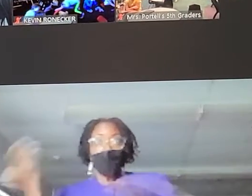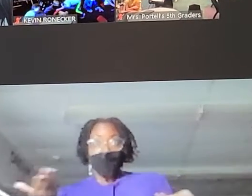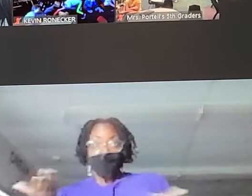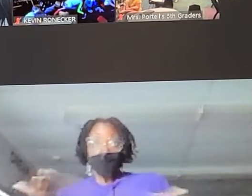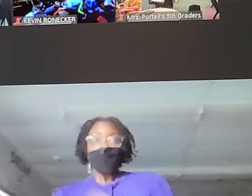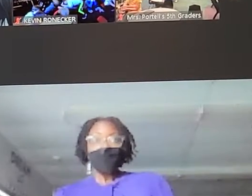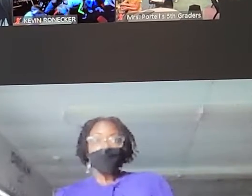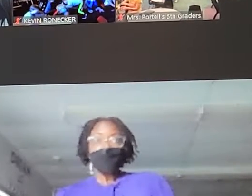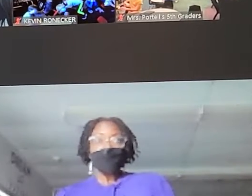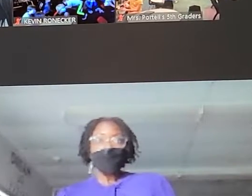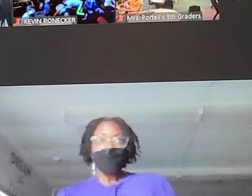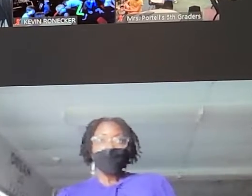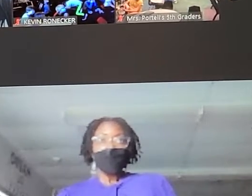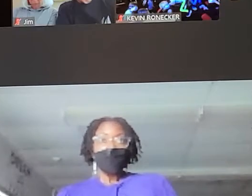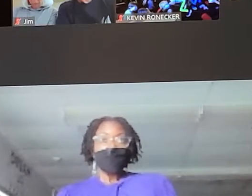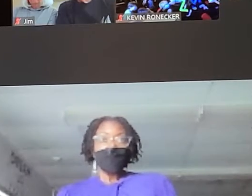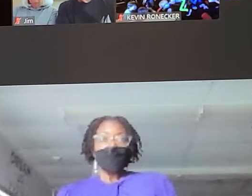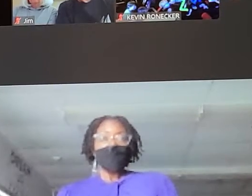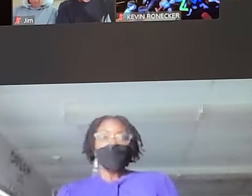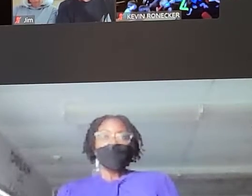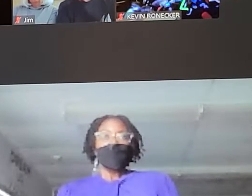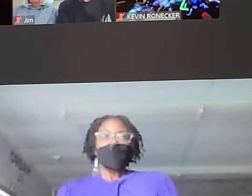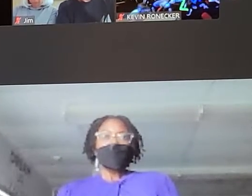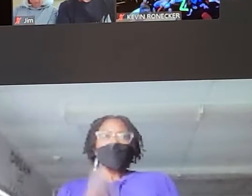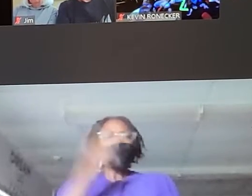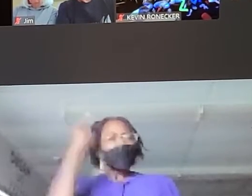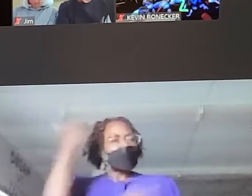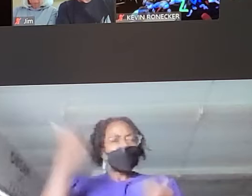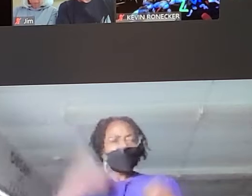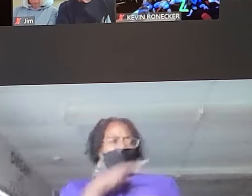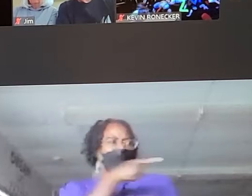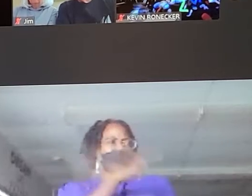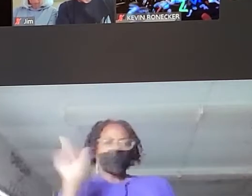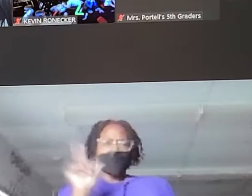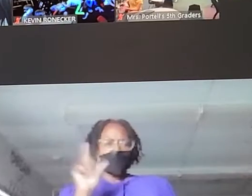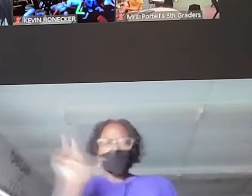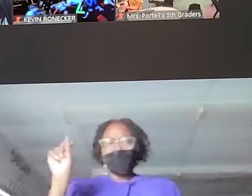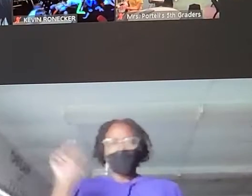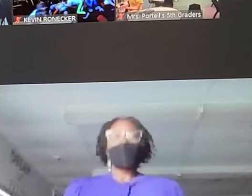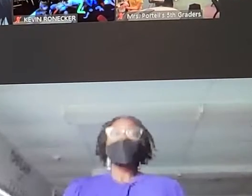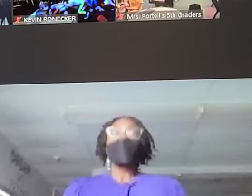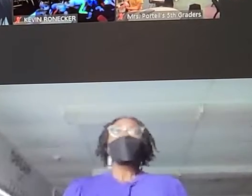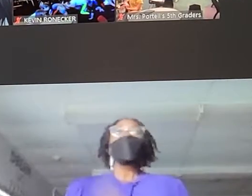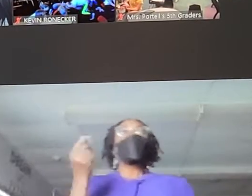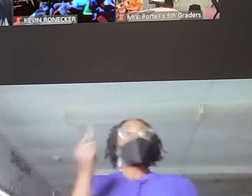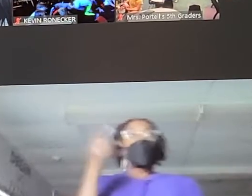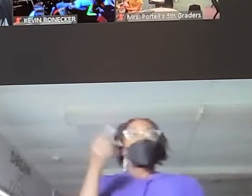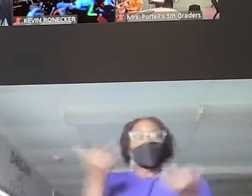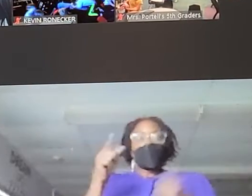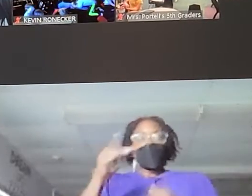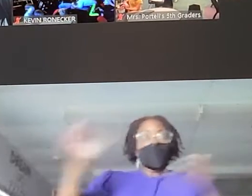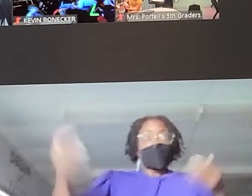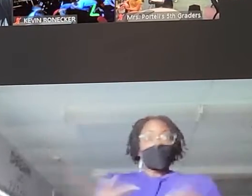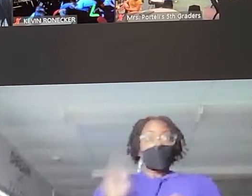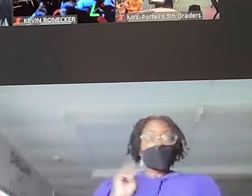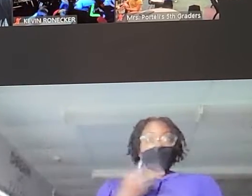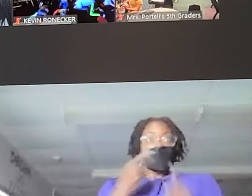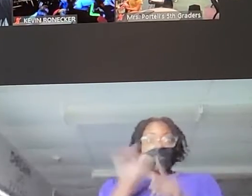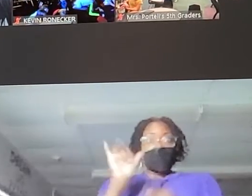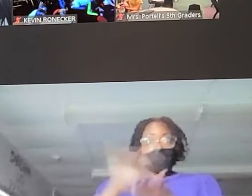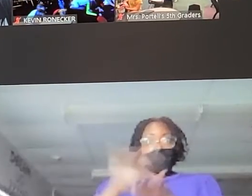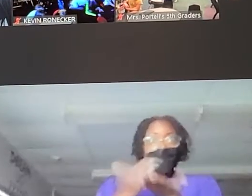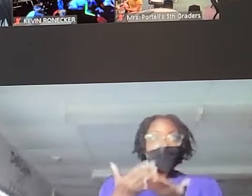Is it one of our library books? I don't think we have it in there yet. Okay, so now that you've introduced us to that book, we are going to